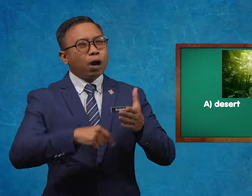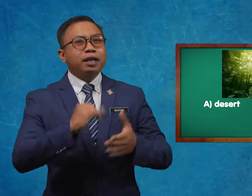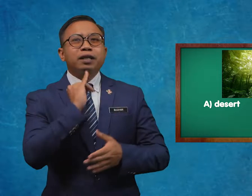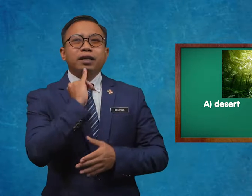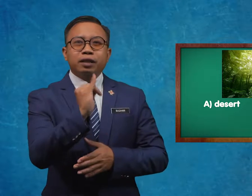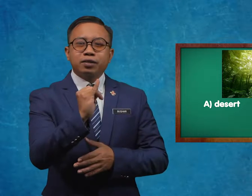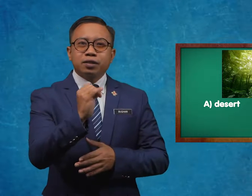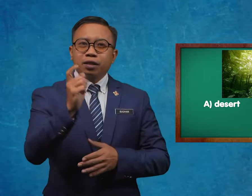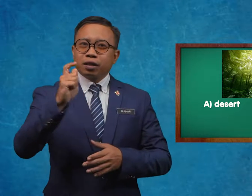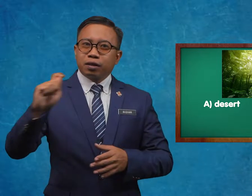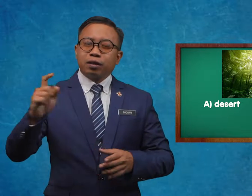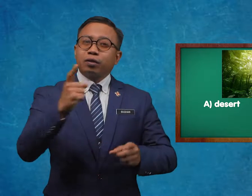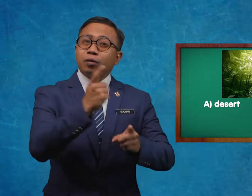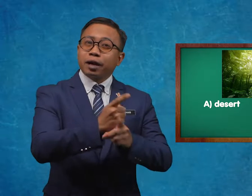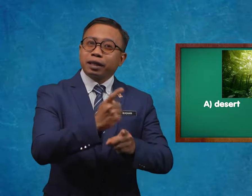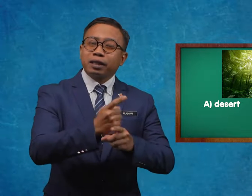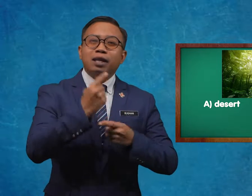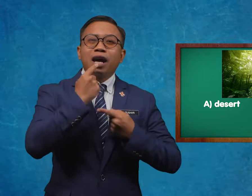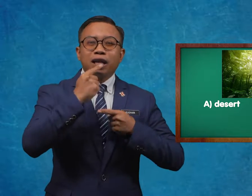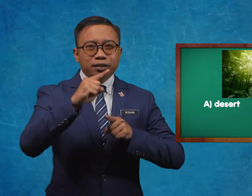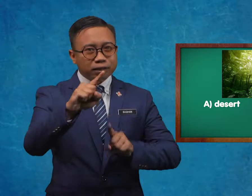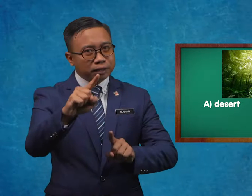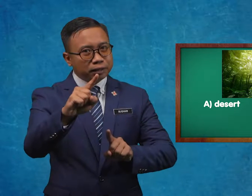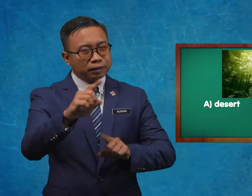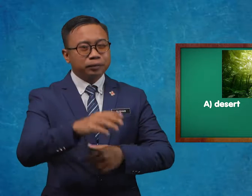What is the correct answer?